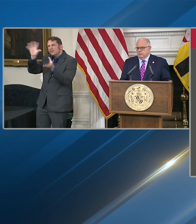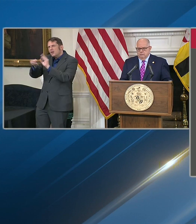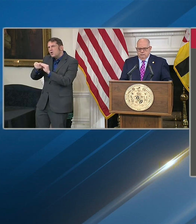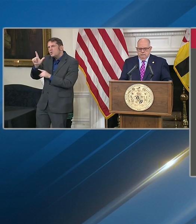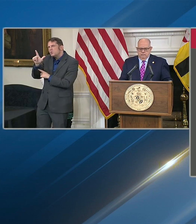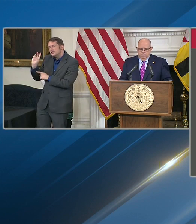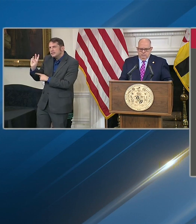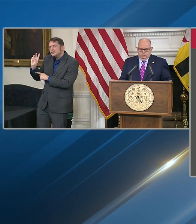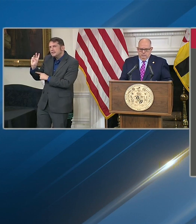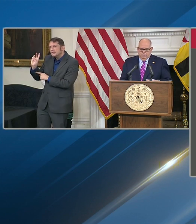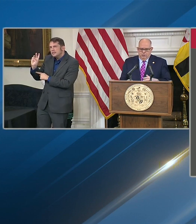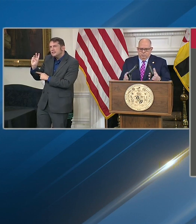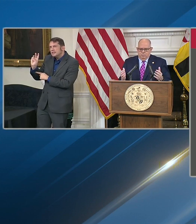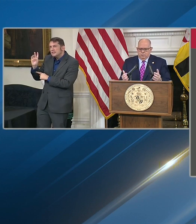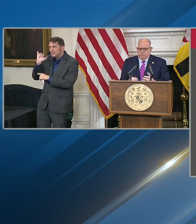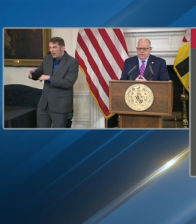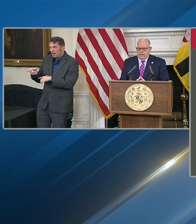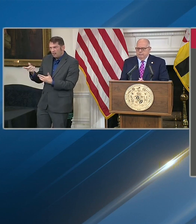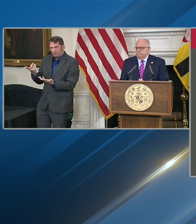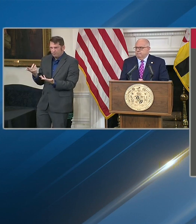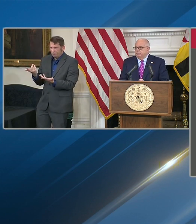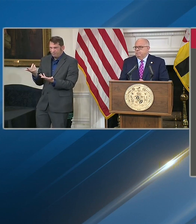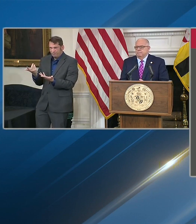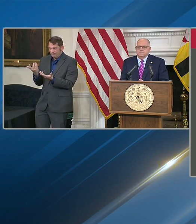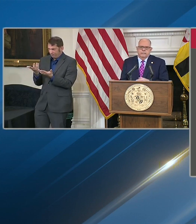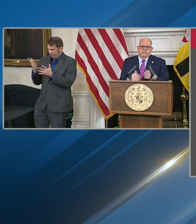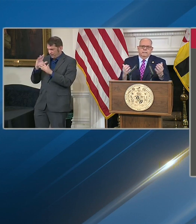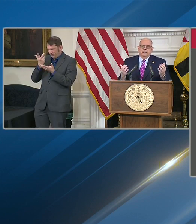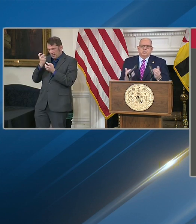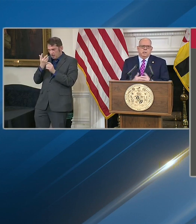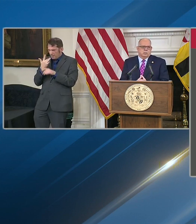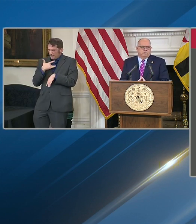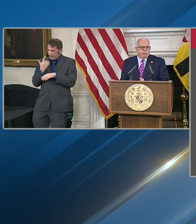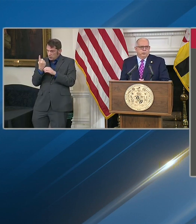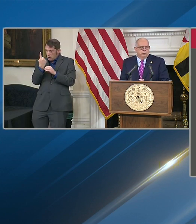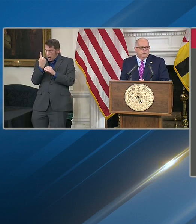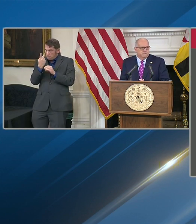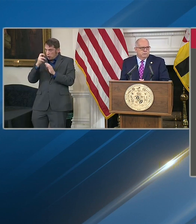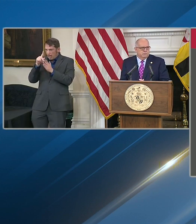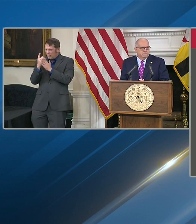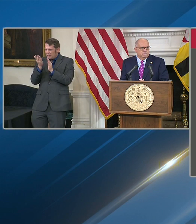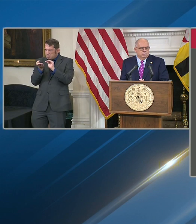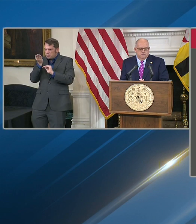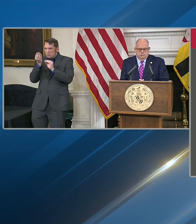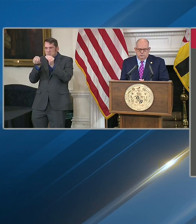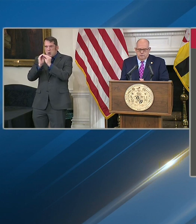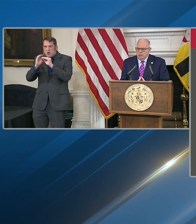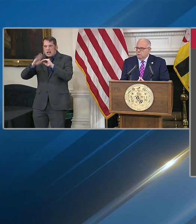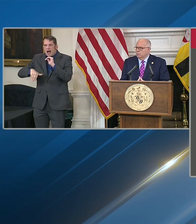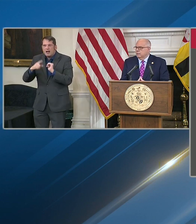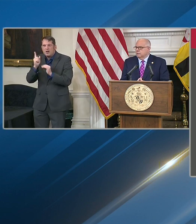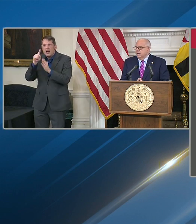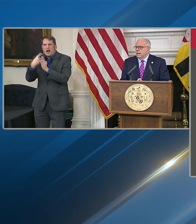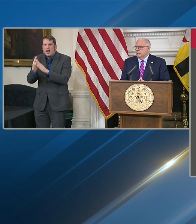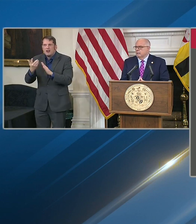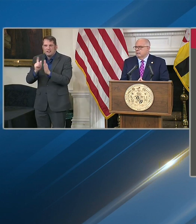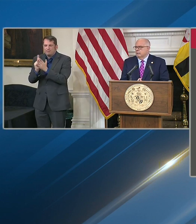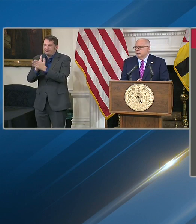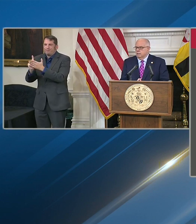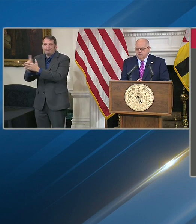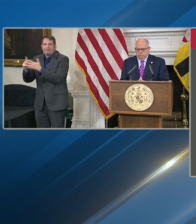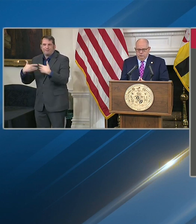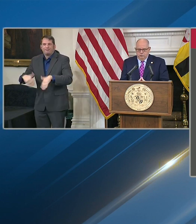Maryland. Now, I've heard people say, it's just the flu. No, it's